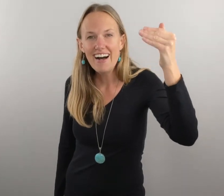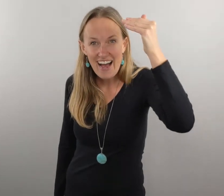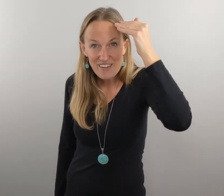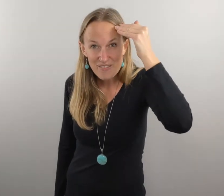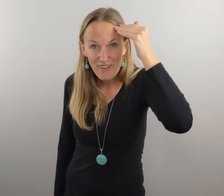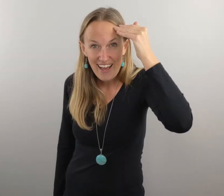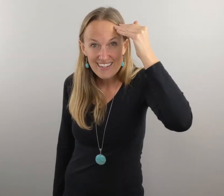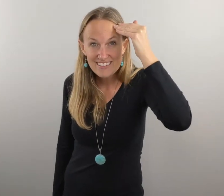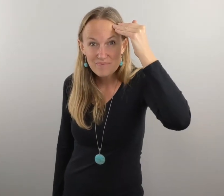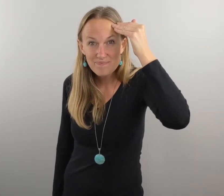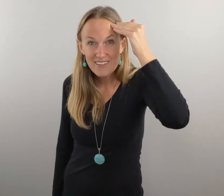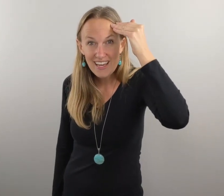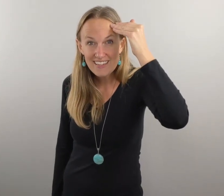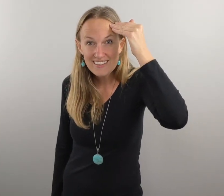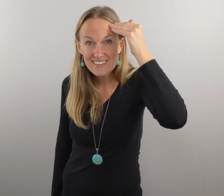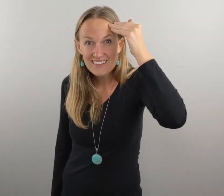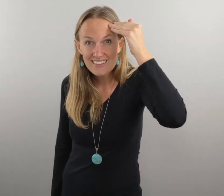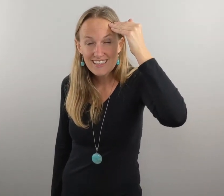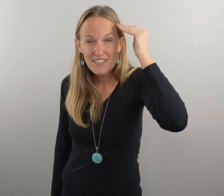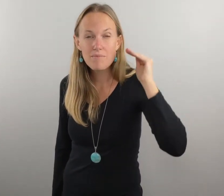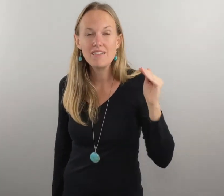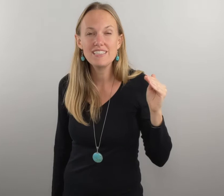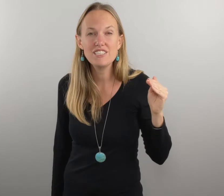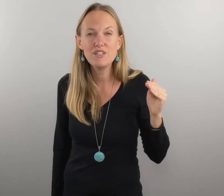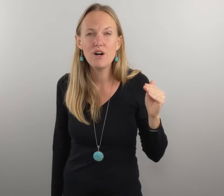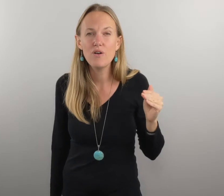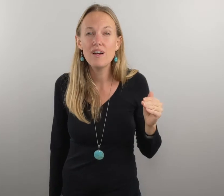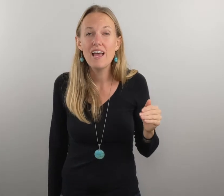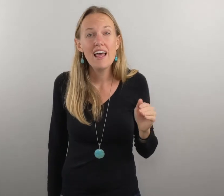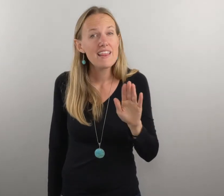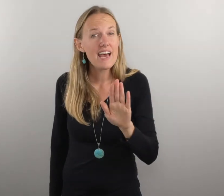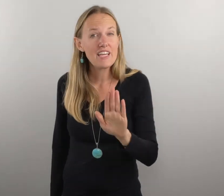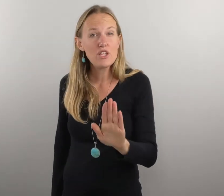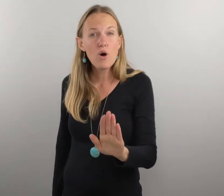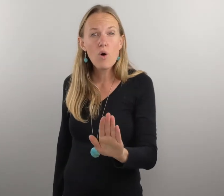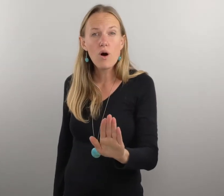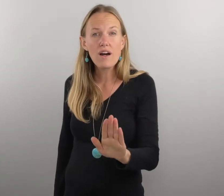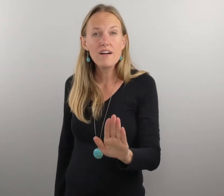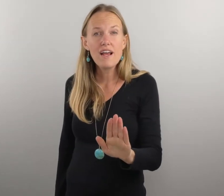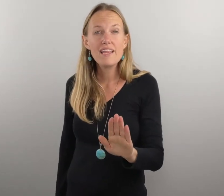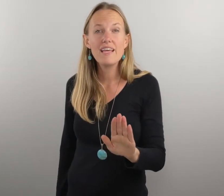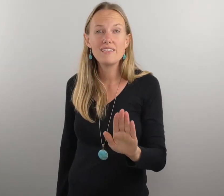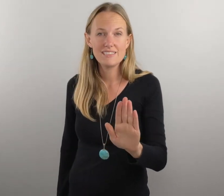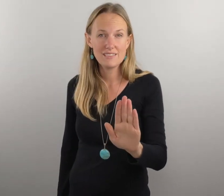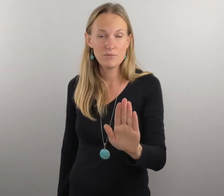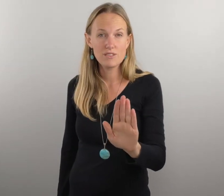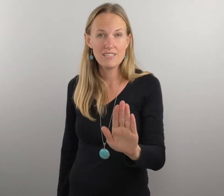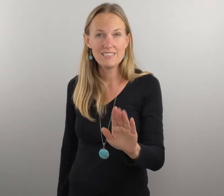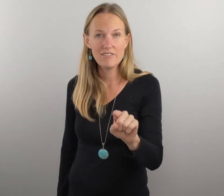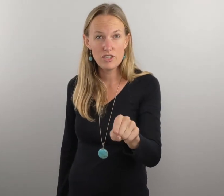at your forehead, okay? Mary, did you know that your, and then, because this, instead of